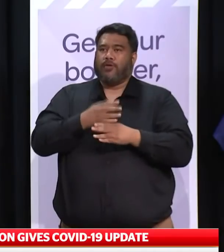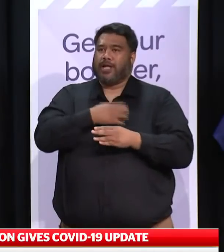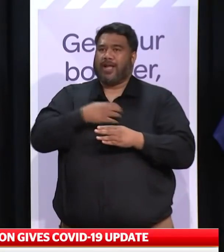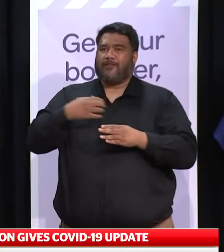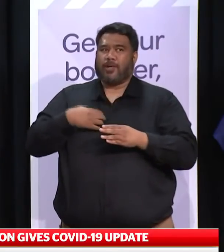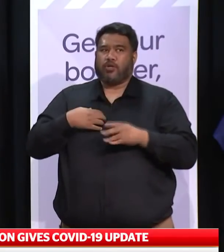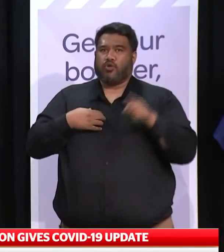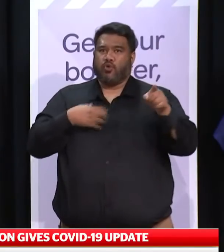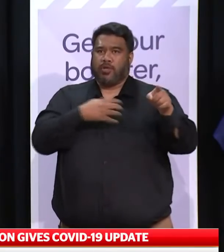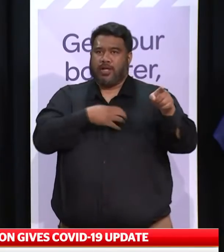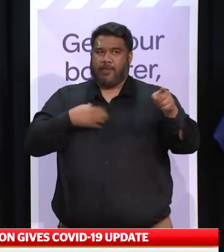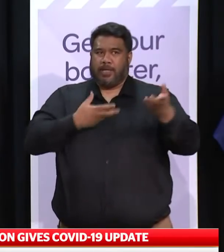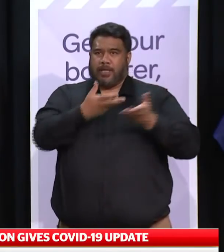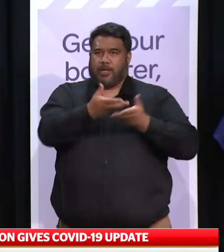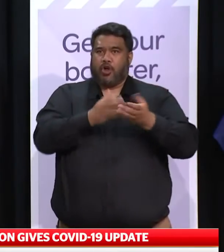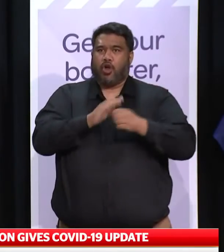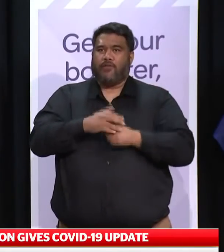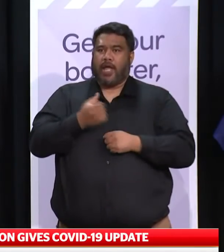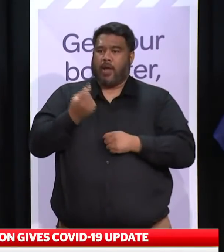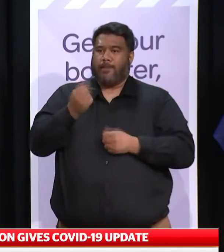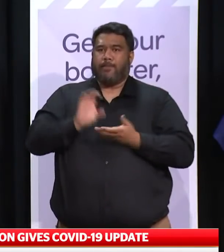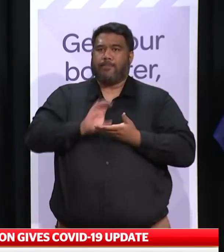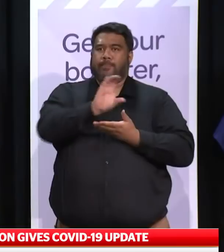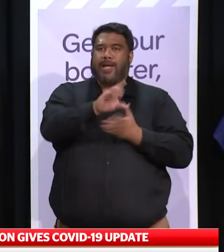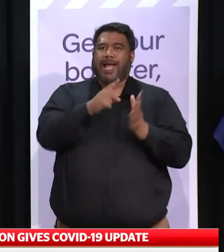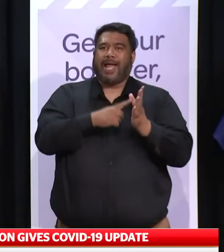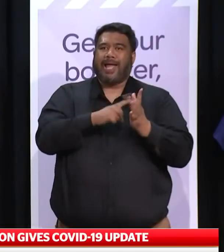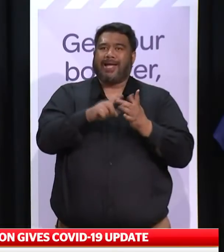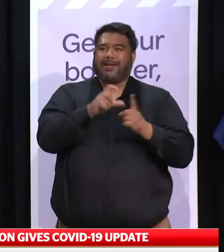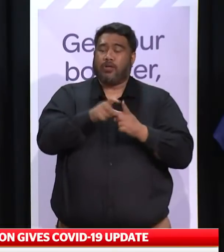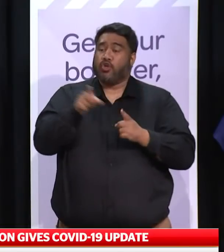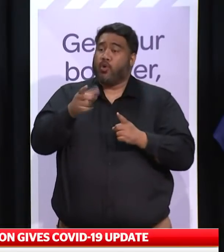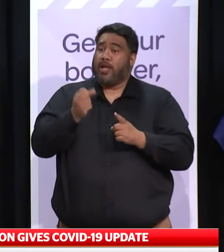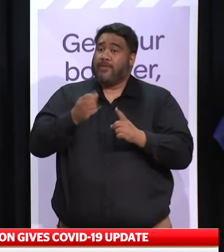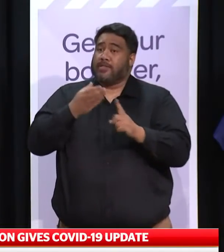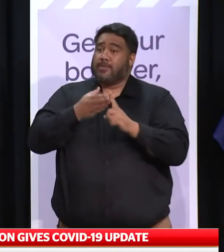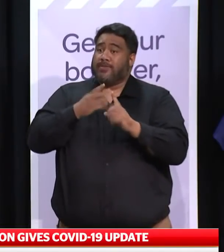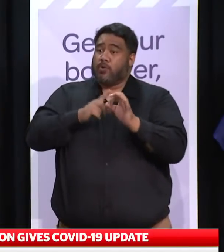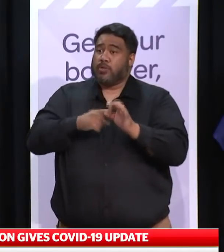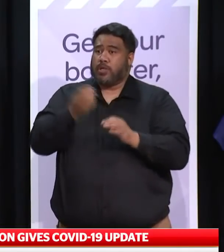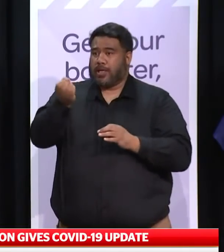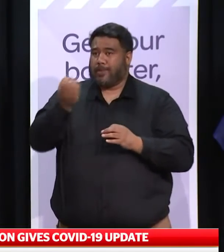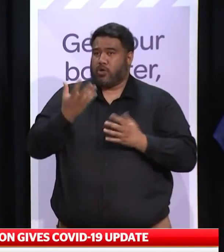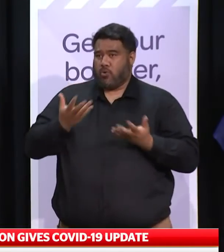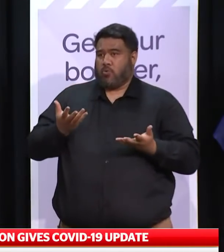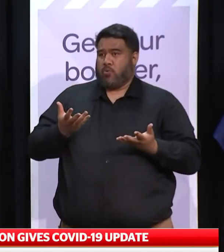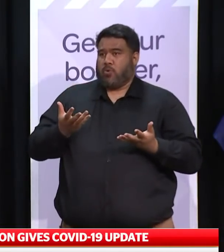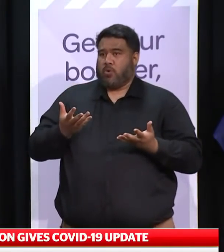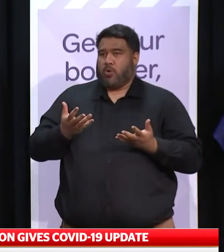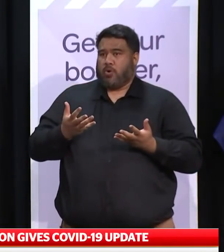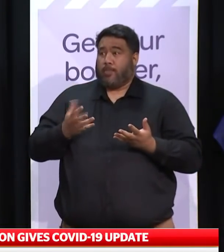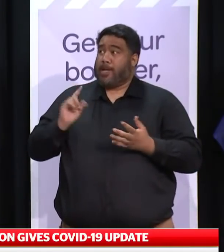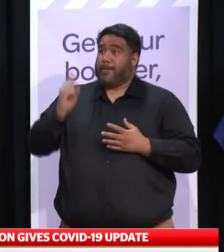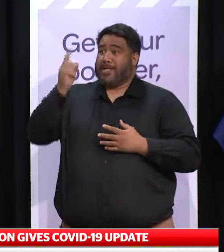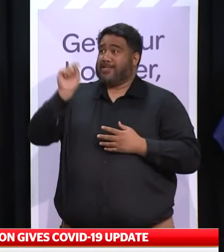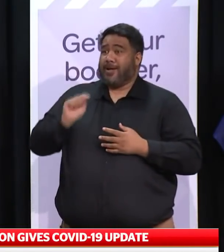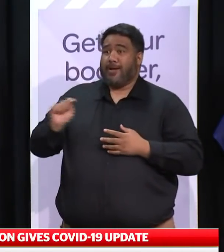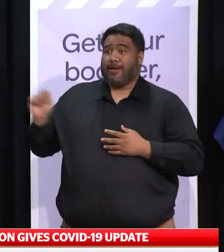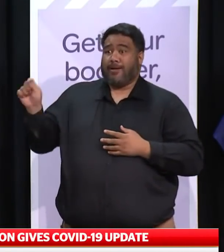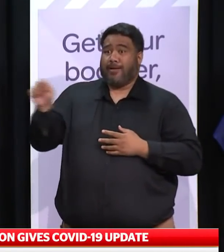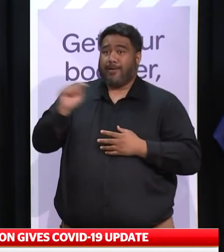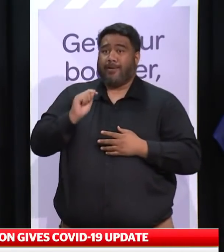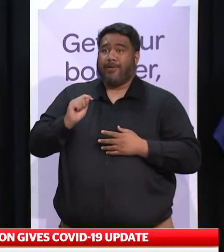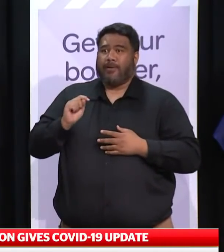government around the Tongan aid program. If you've got a specific question about part of that, let me know. The relevant